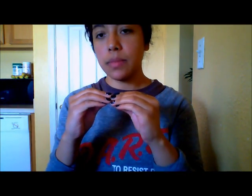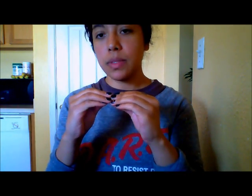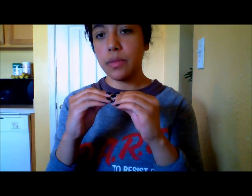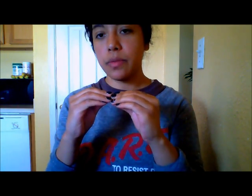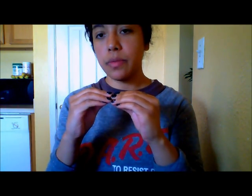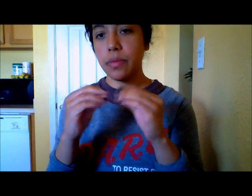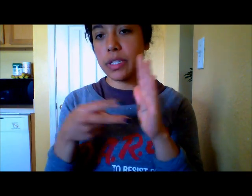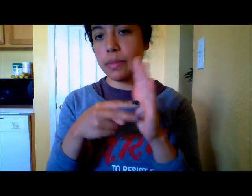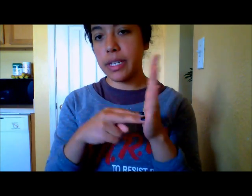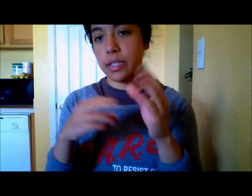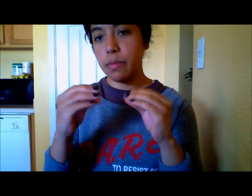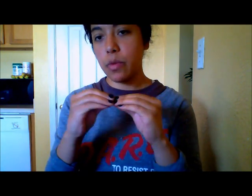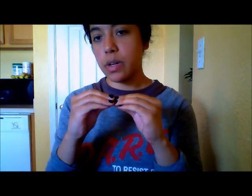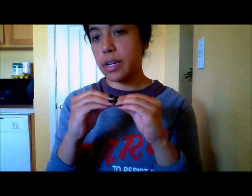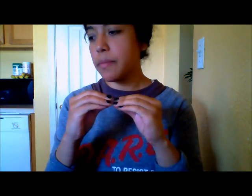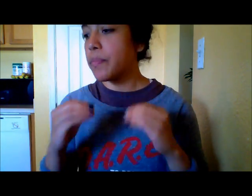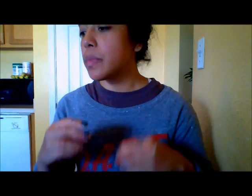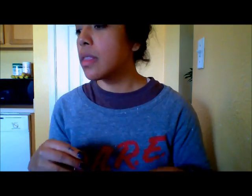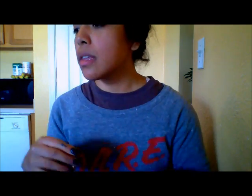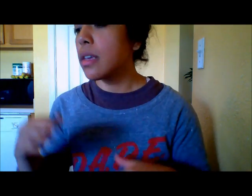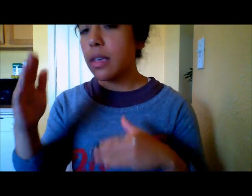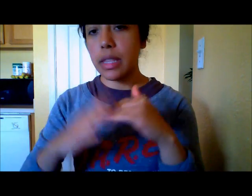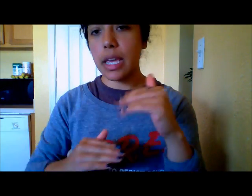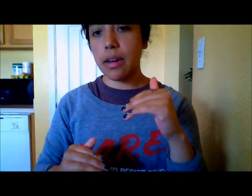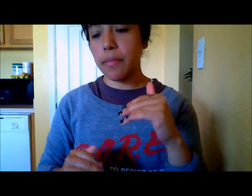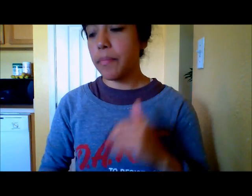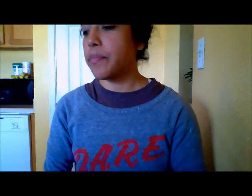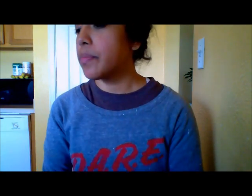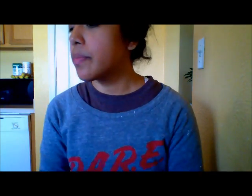times, which means more than.